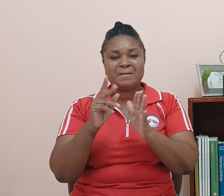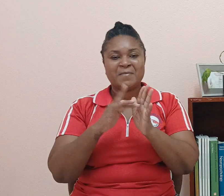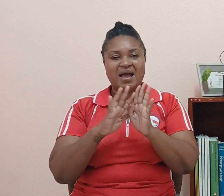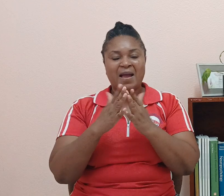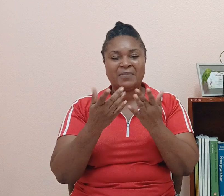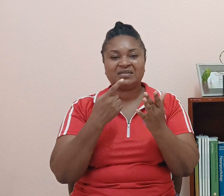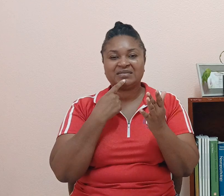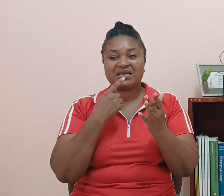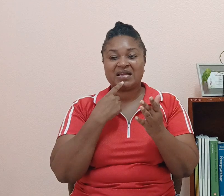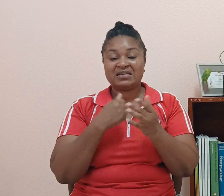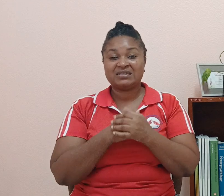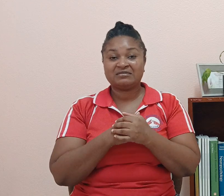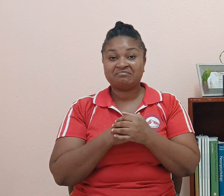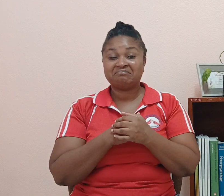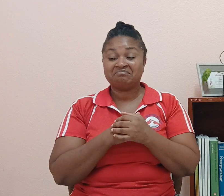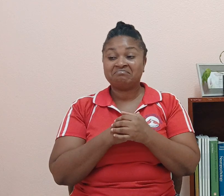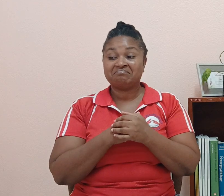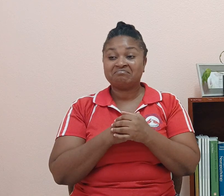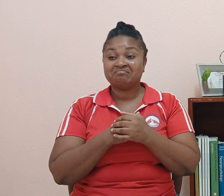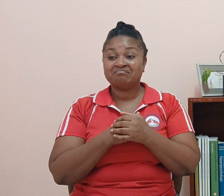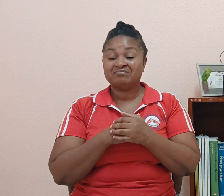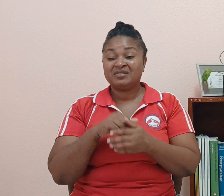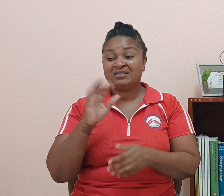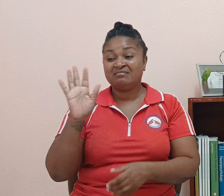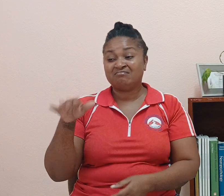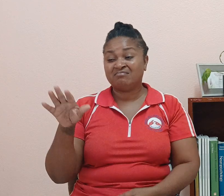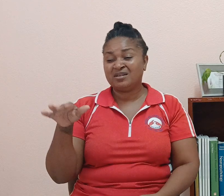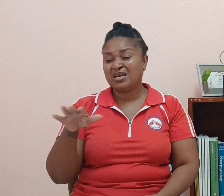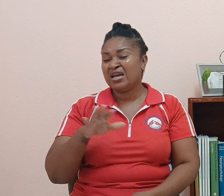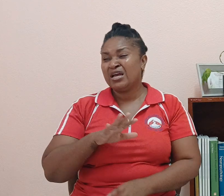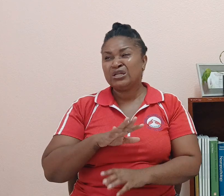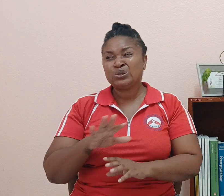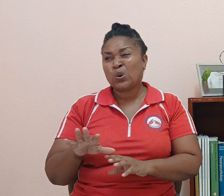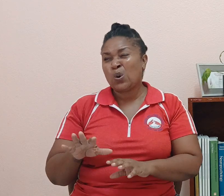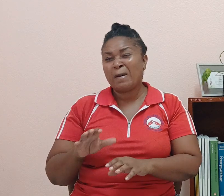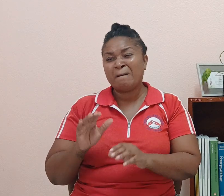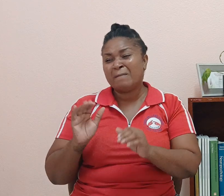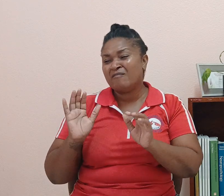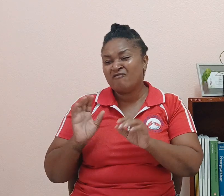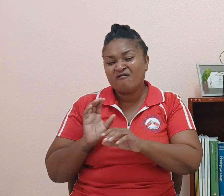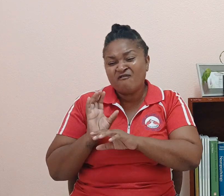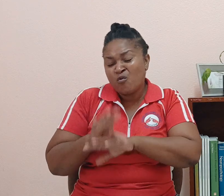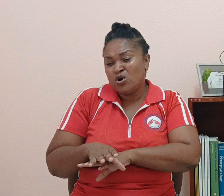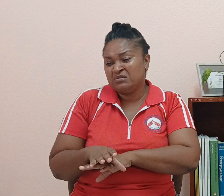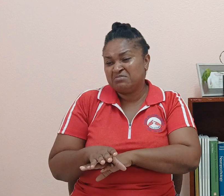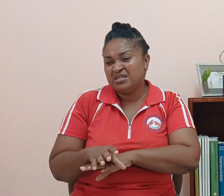She said, "Do not press me to go back and abandon you.